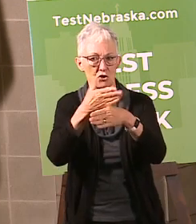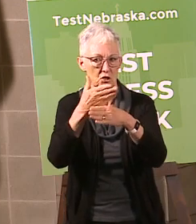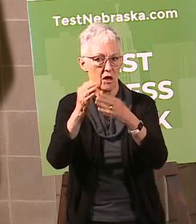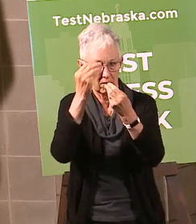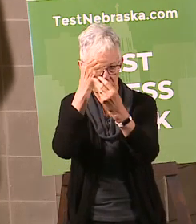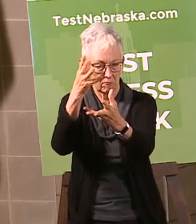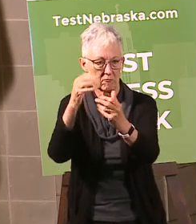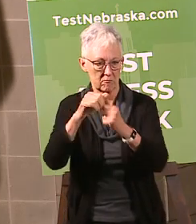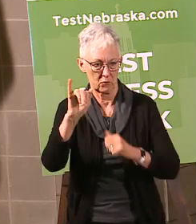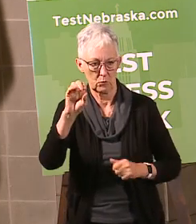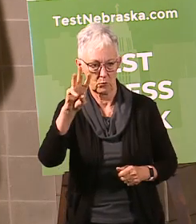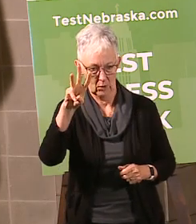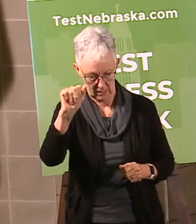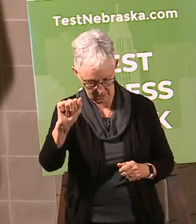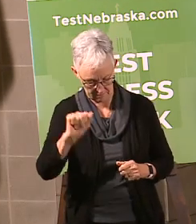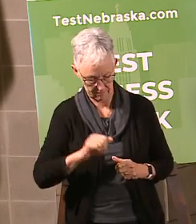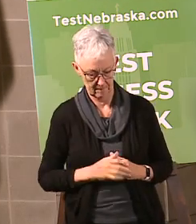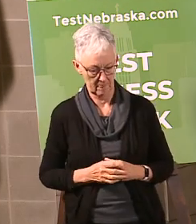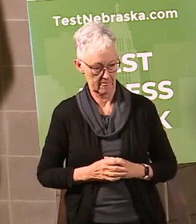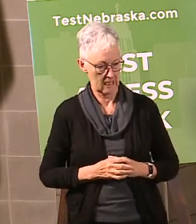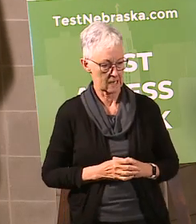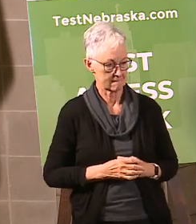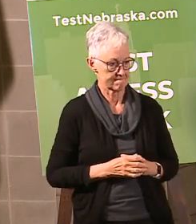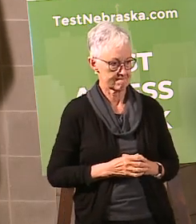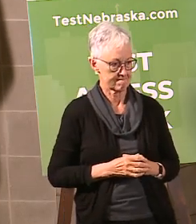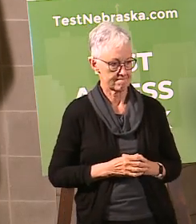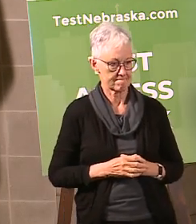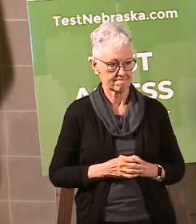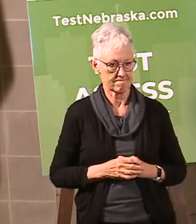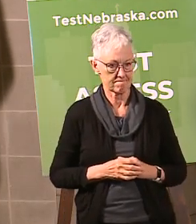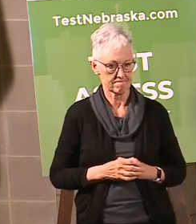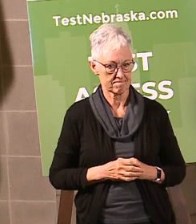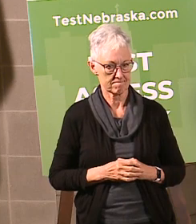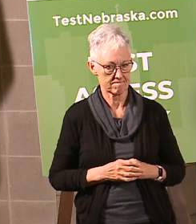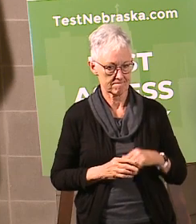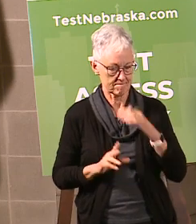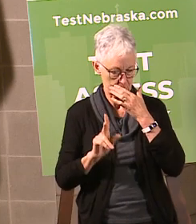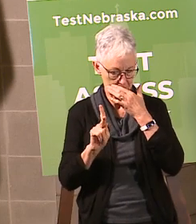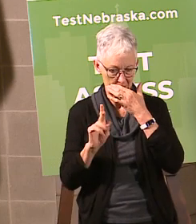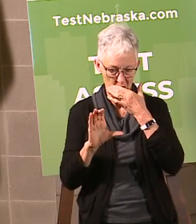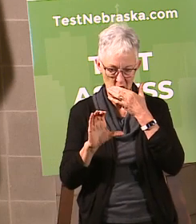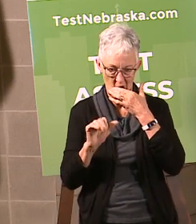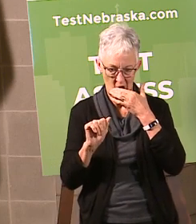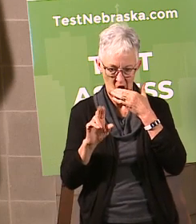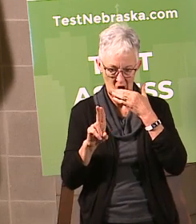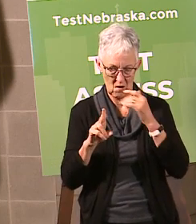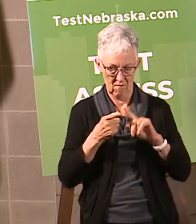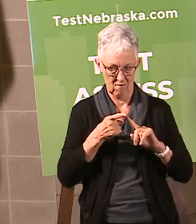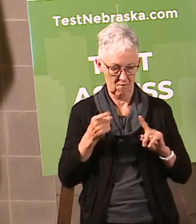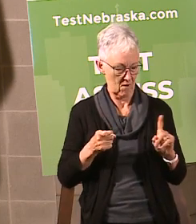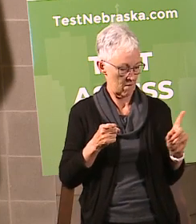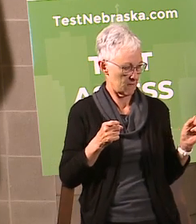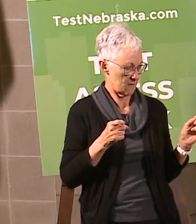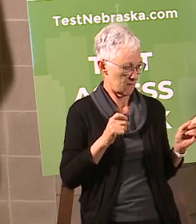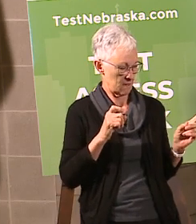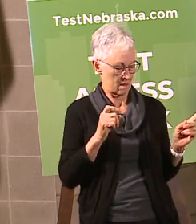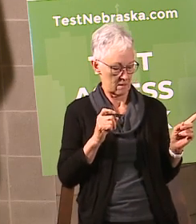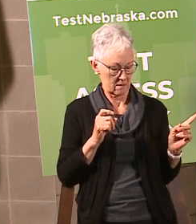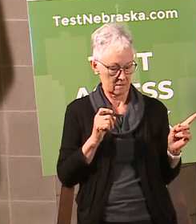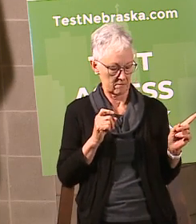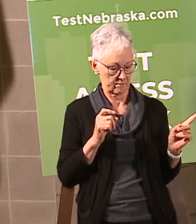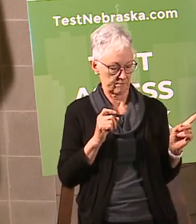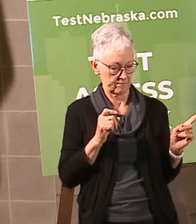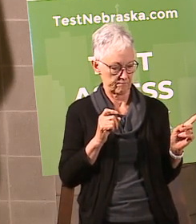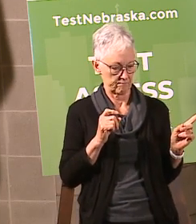Andrew Butker, KCAU. Do you know if the governor will be addressing today, the Omaha tribe is currently